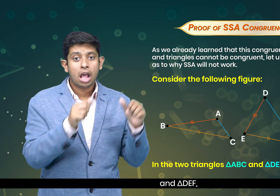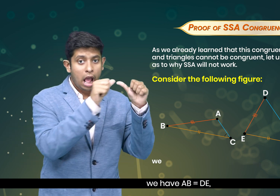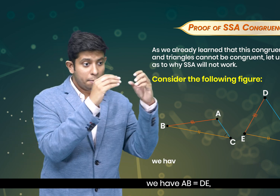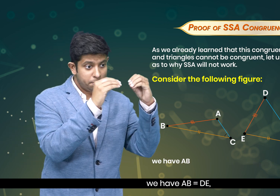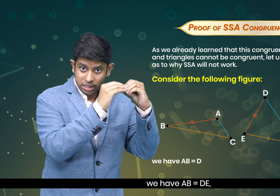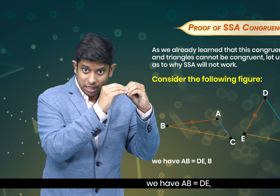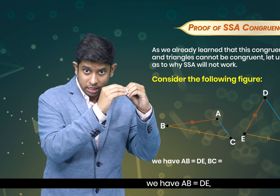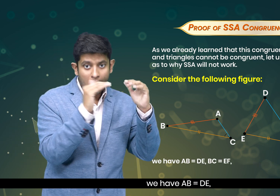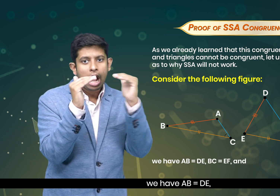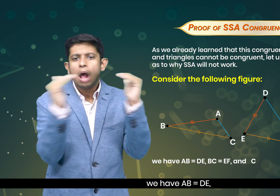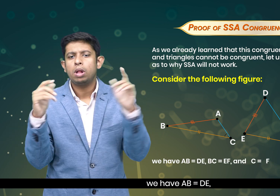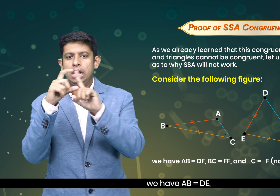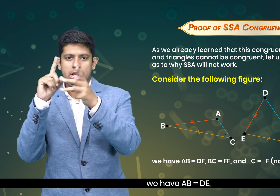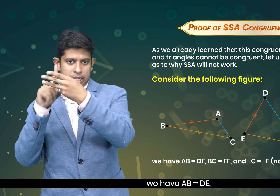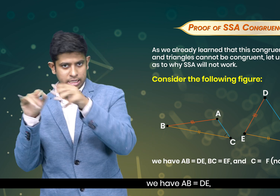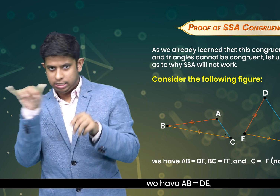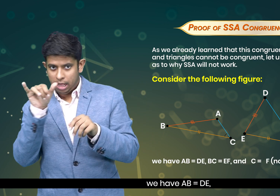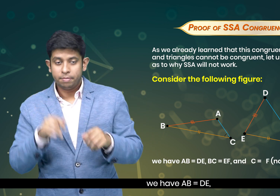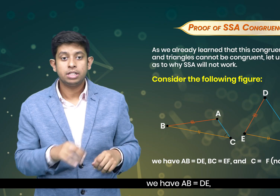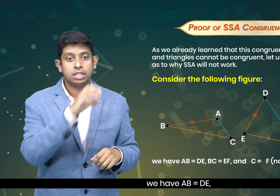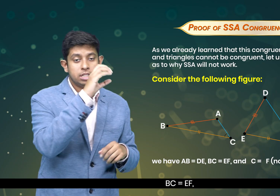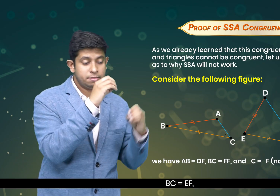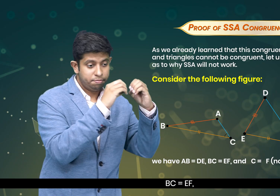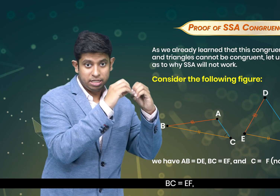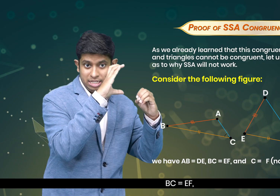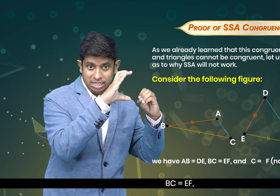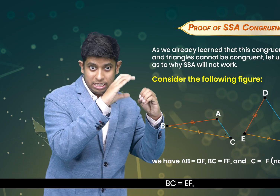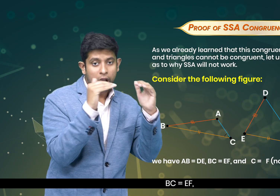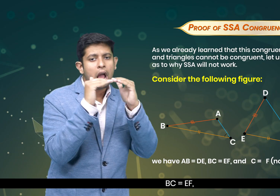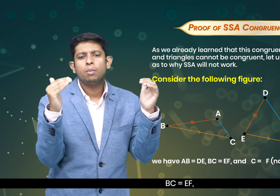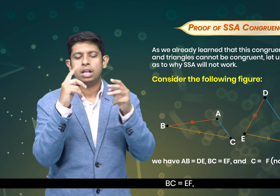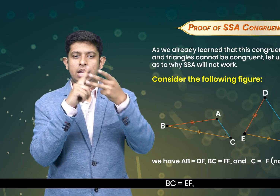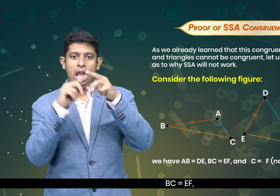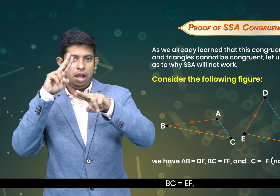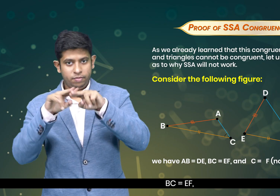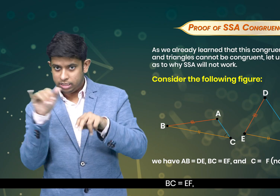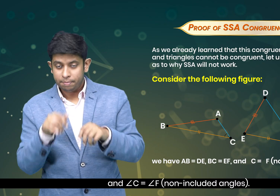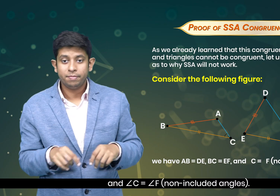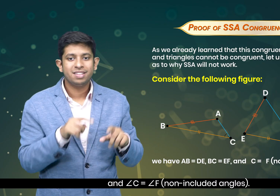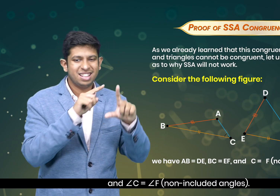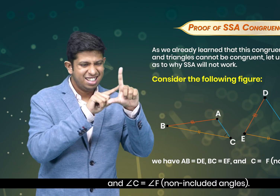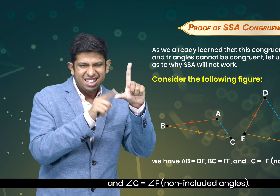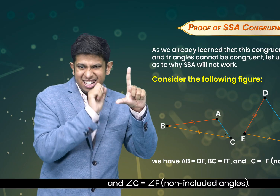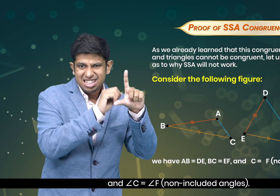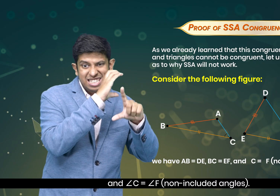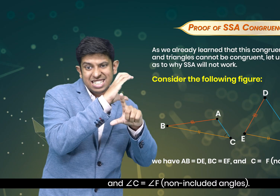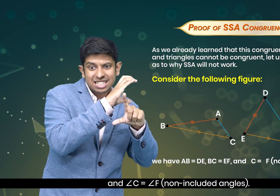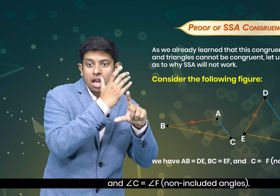we have AB equals to DE, BC equals to EF, and angle C is equal to angle